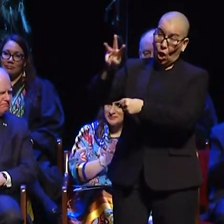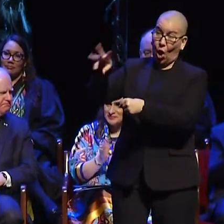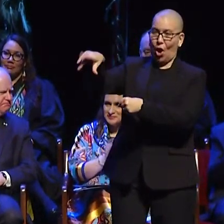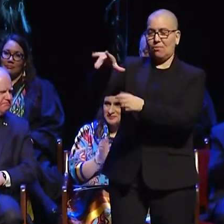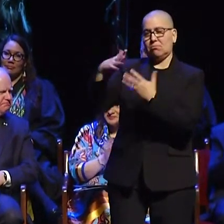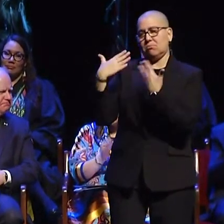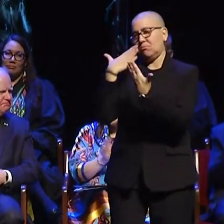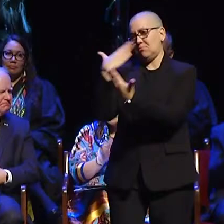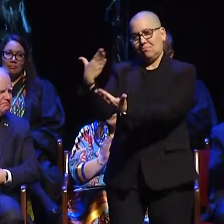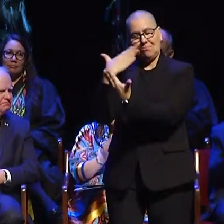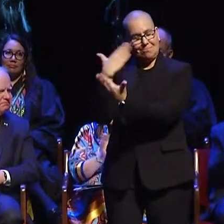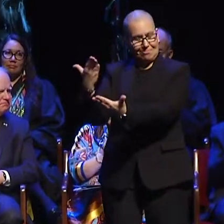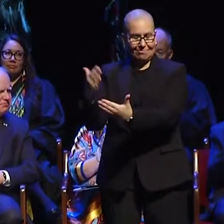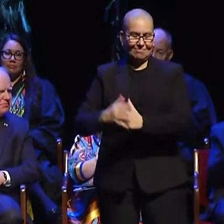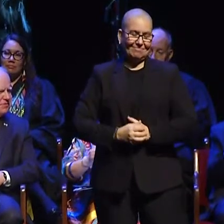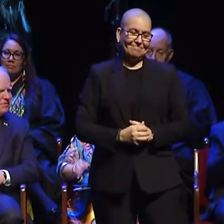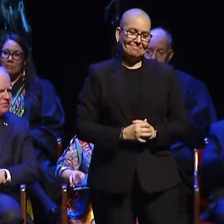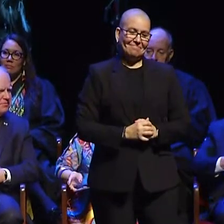And